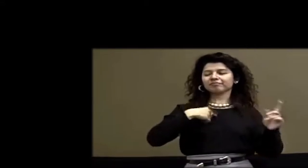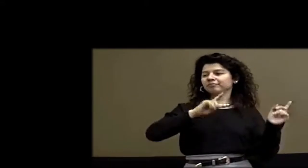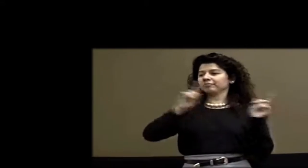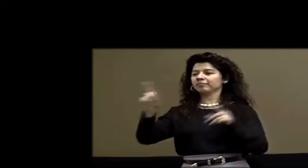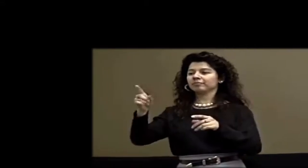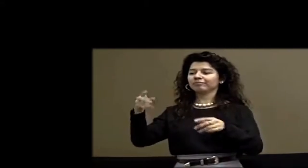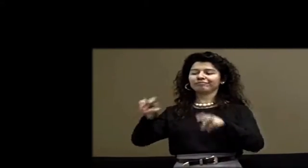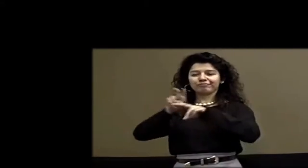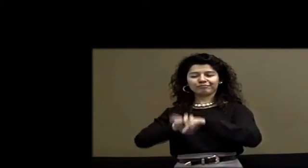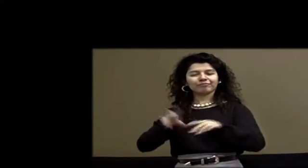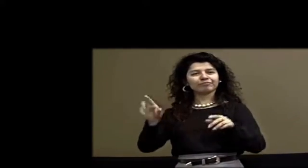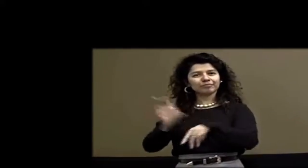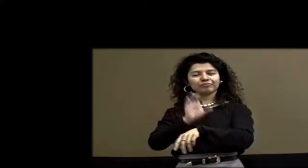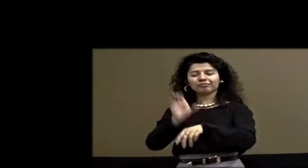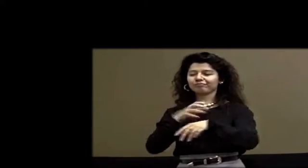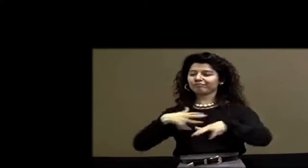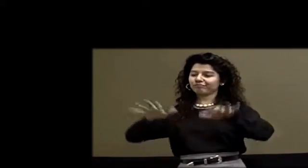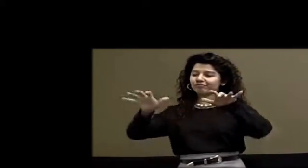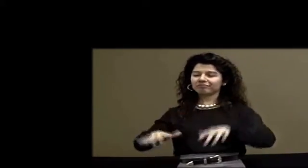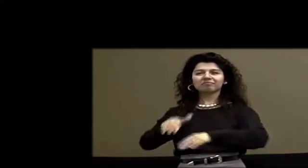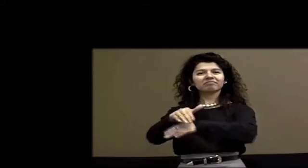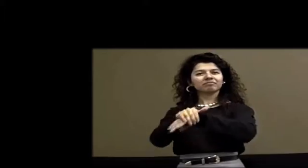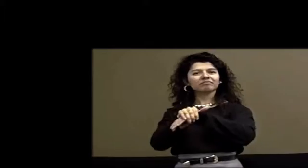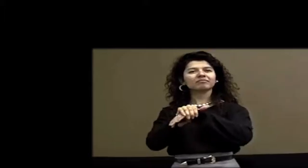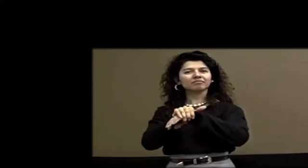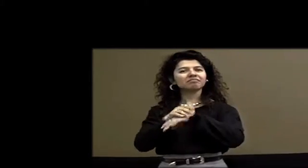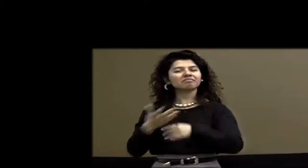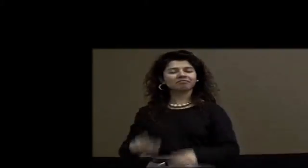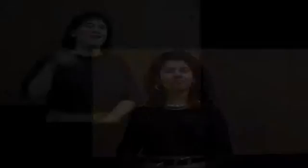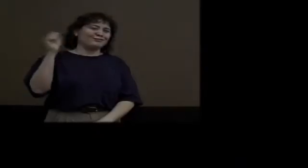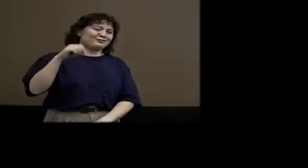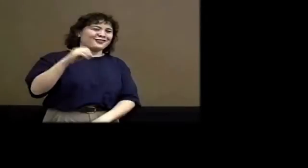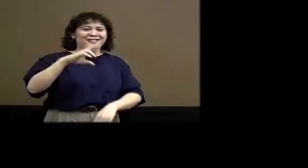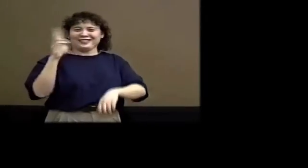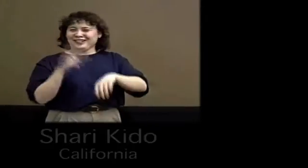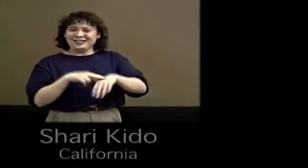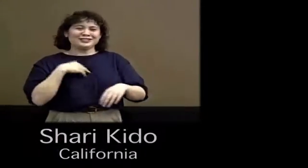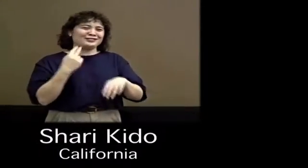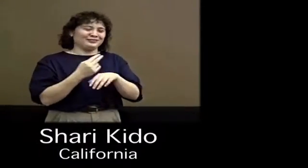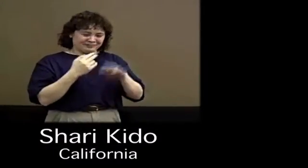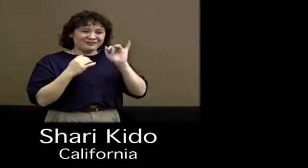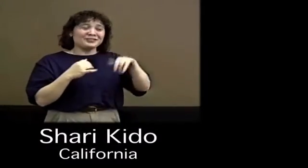everything becomes clear. Then I sit at the computer and type my homework in English.